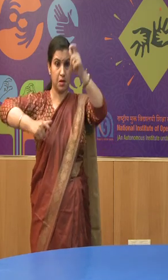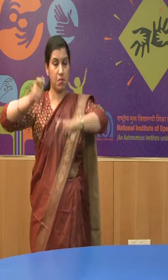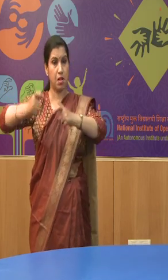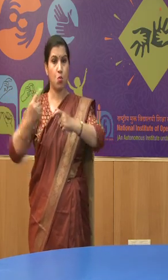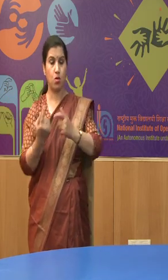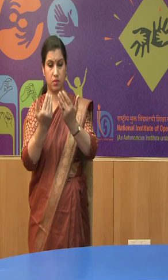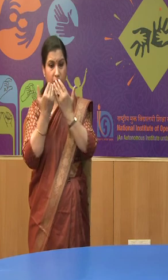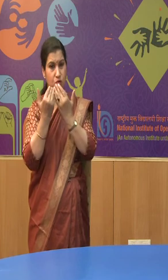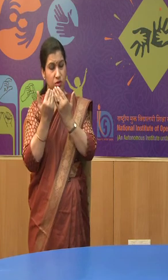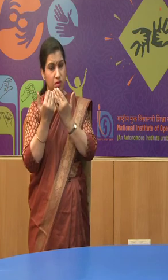get education?